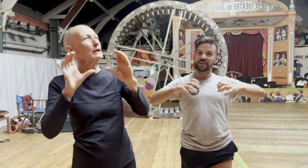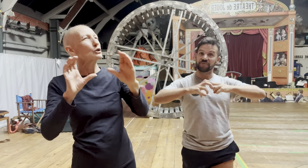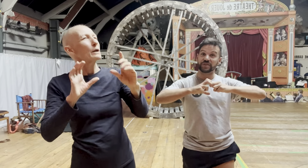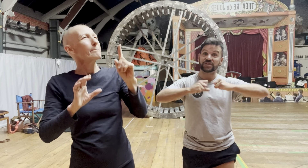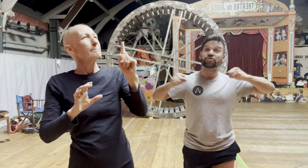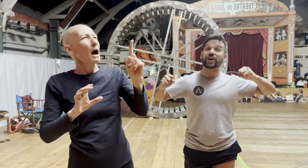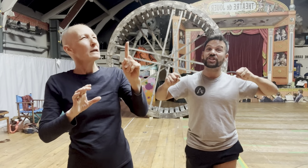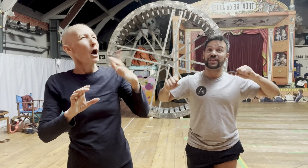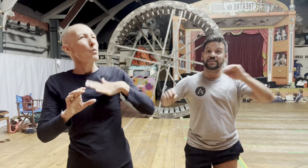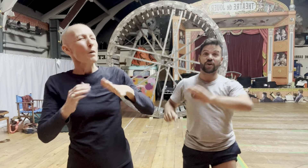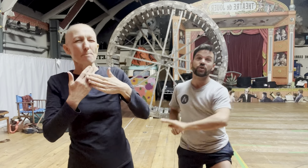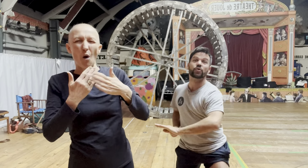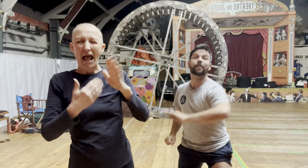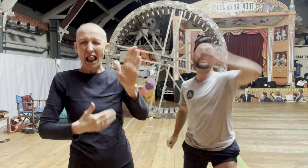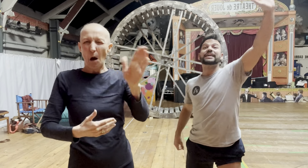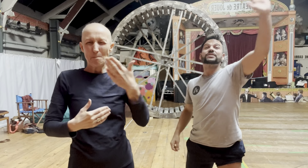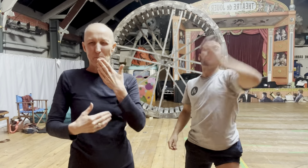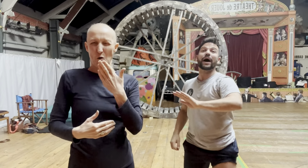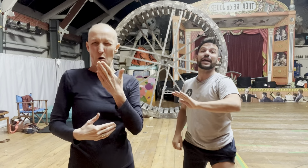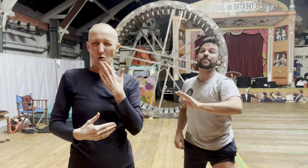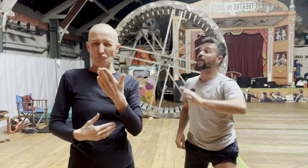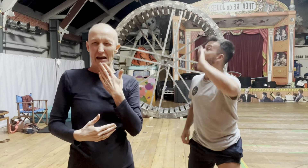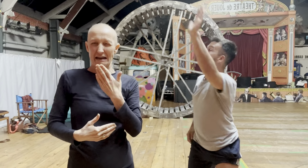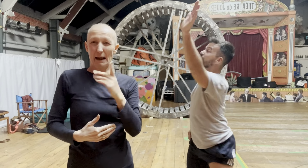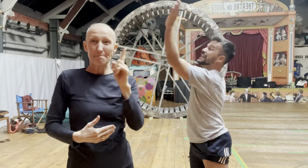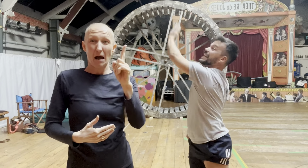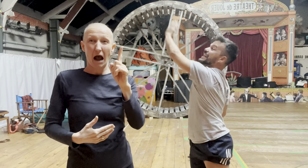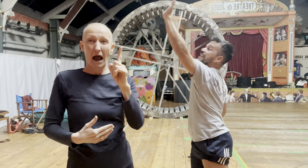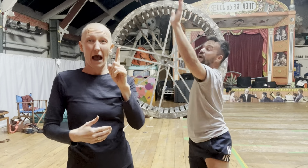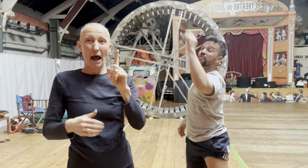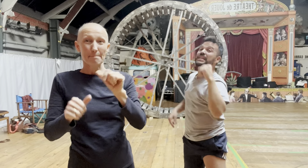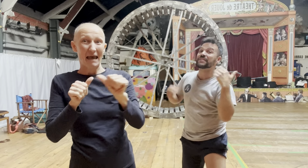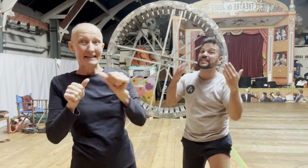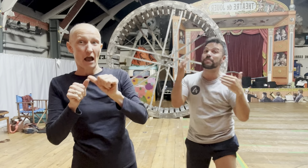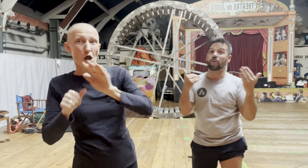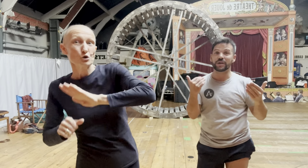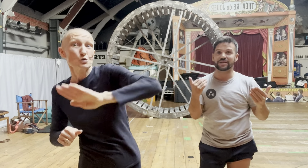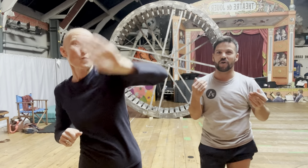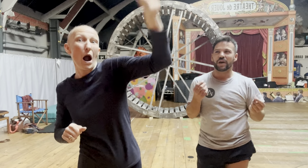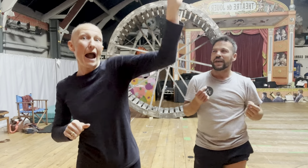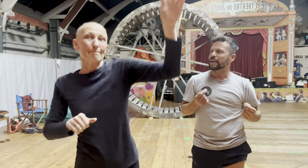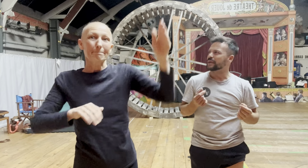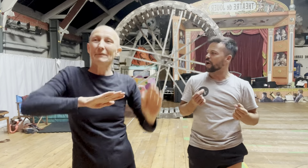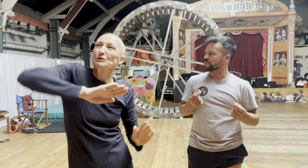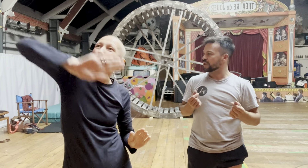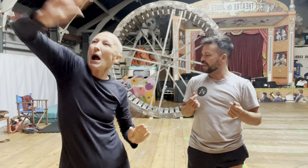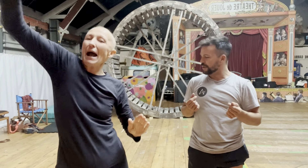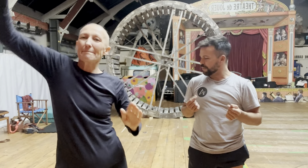if we stretch it to a big swipe, a big cleaning of an invisible window, it becomes a little bit